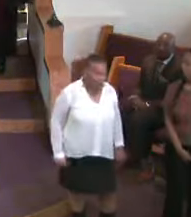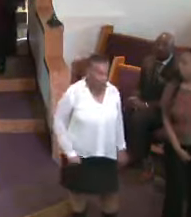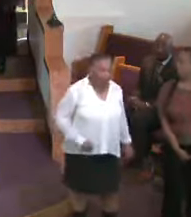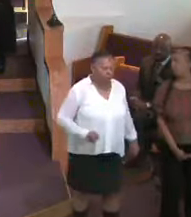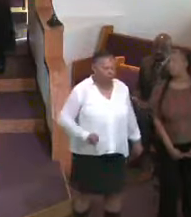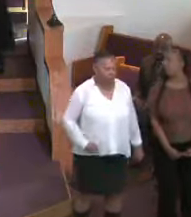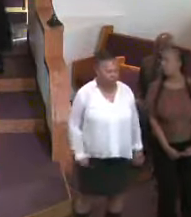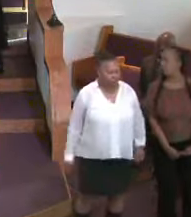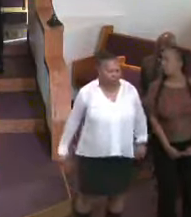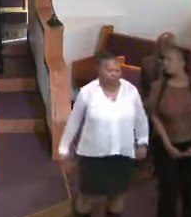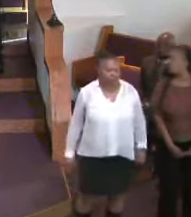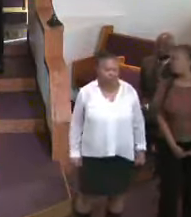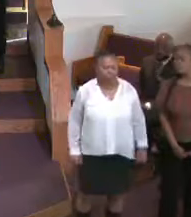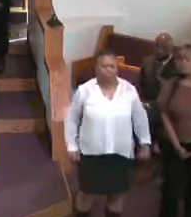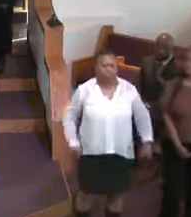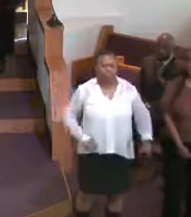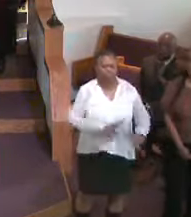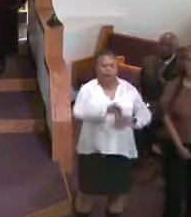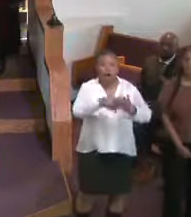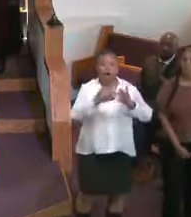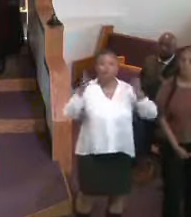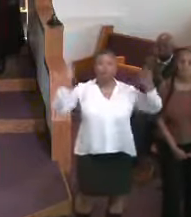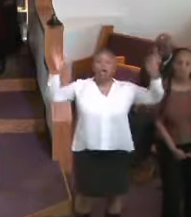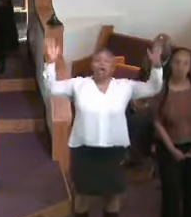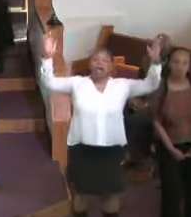Come on, altos, all praises be all.